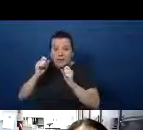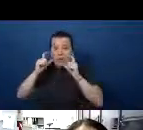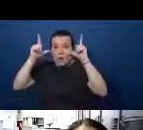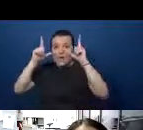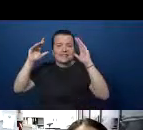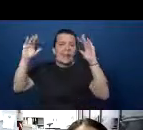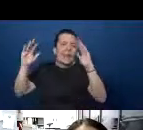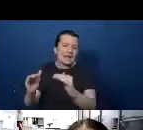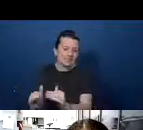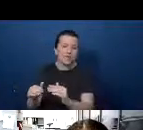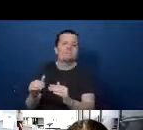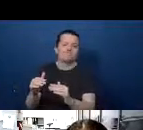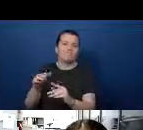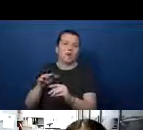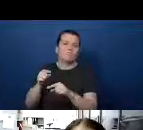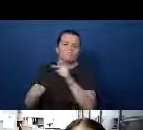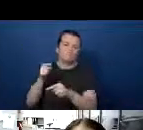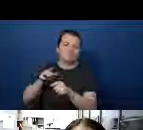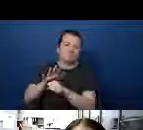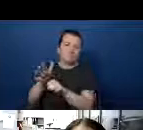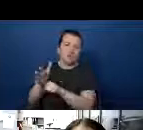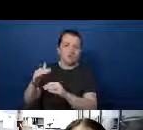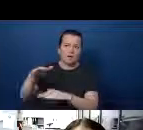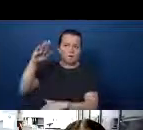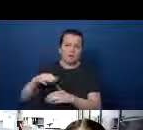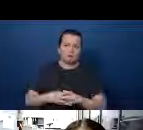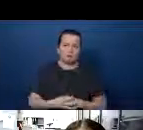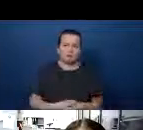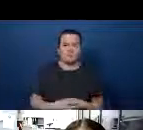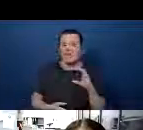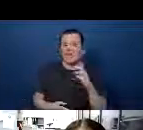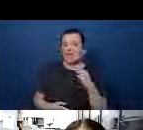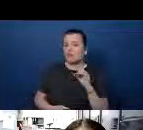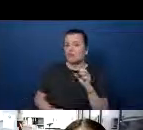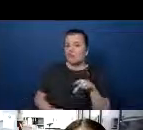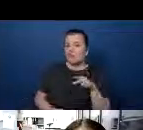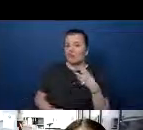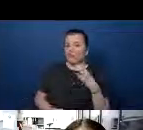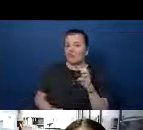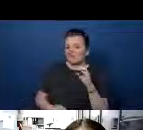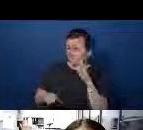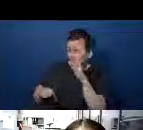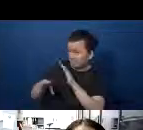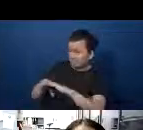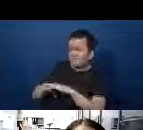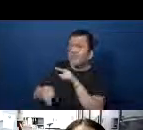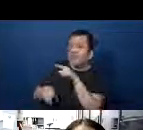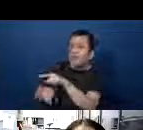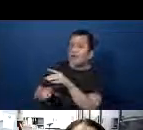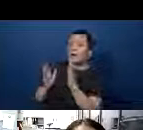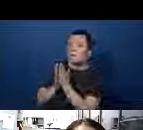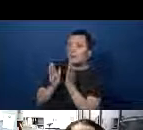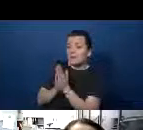slide. Just a reminder that you have 8 minutes left for the overall presentation. Thank